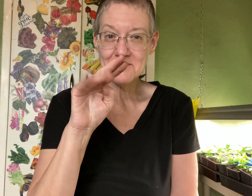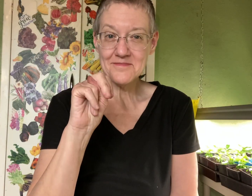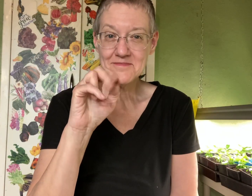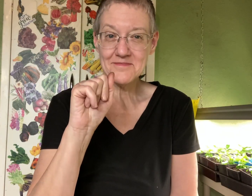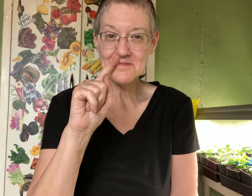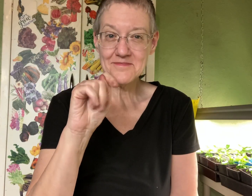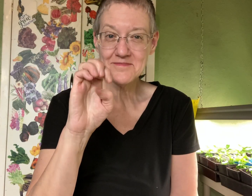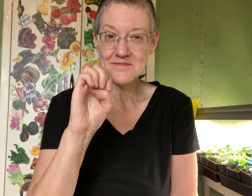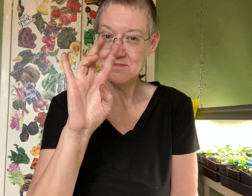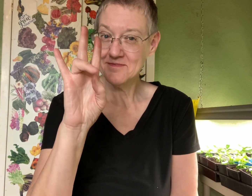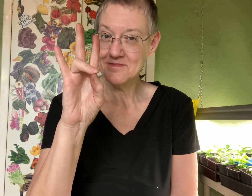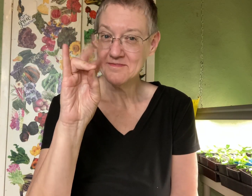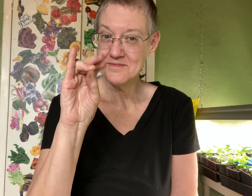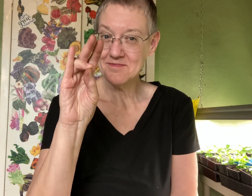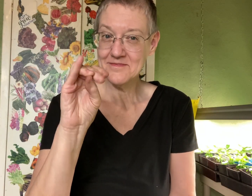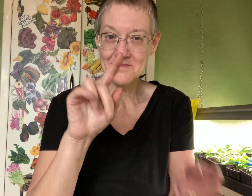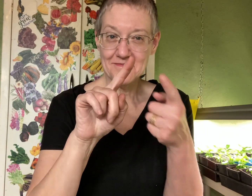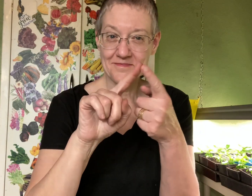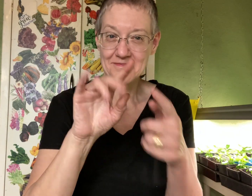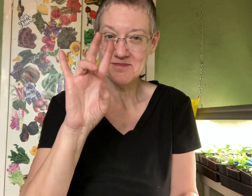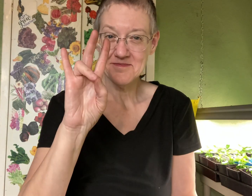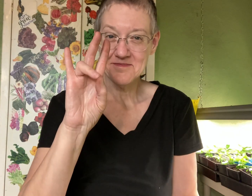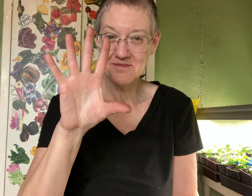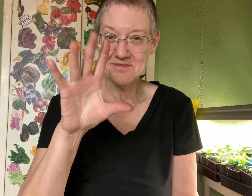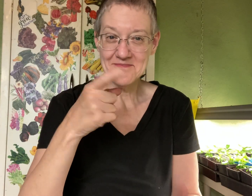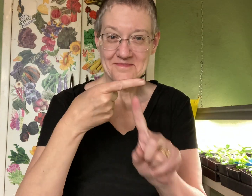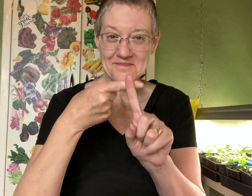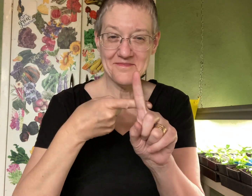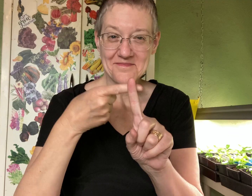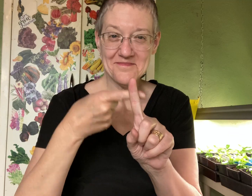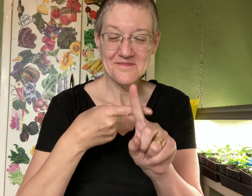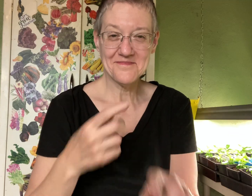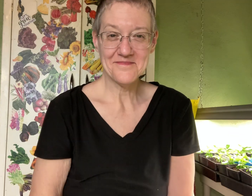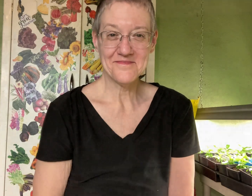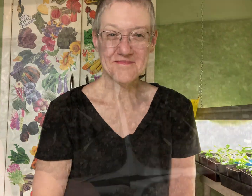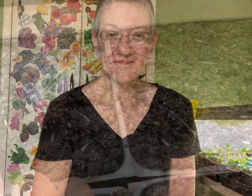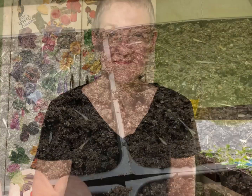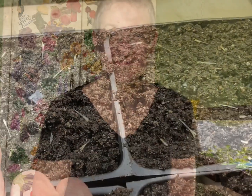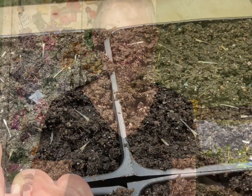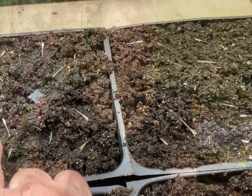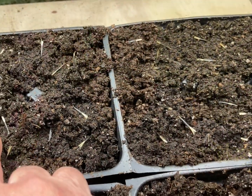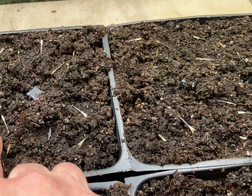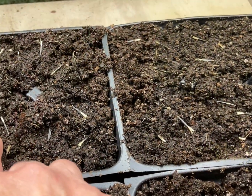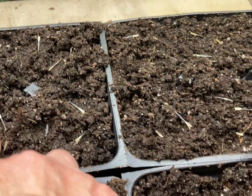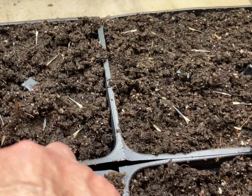They germinate best at 70 to 75 degrees.